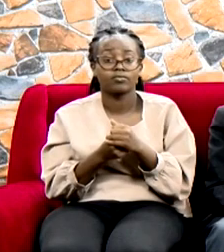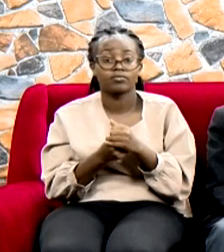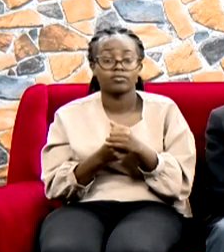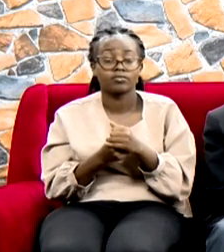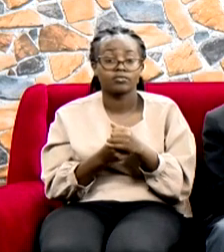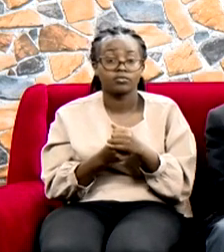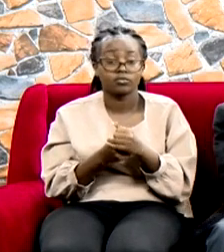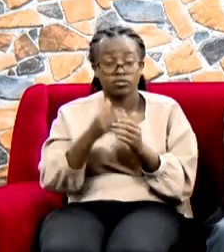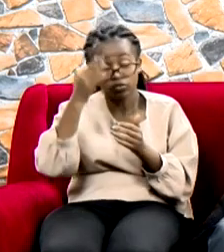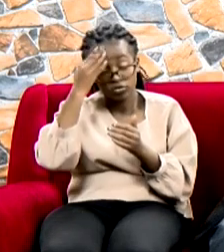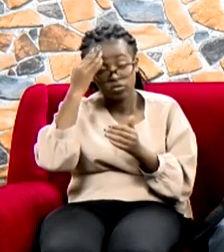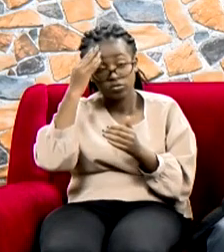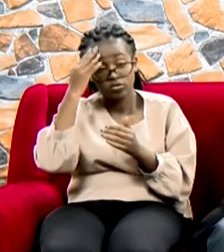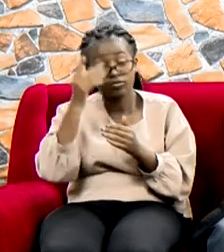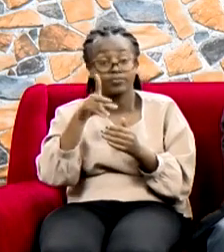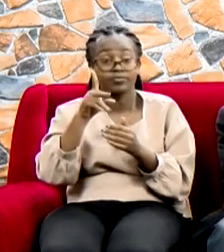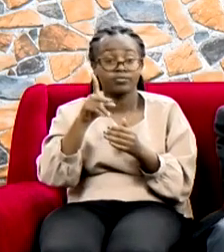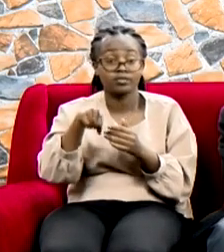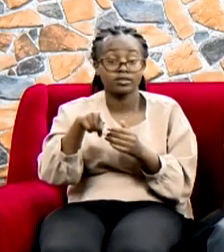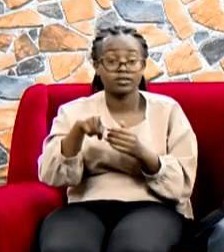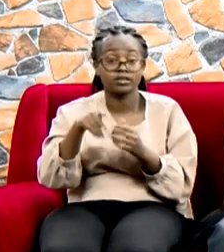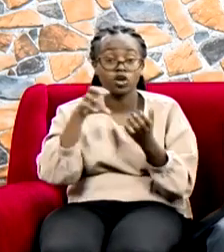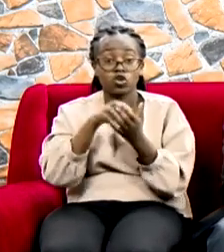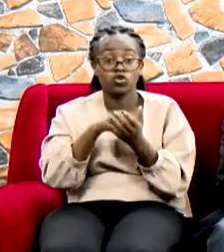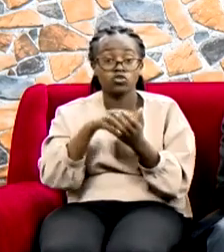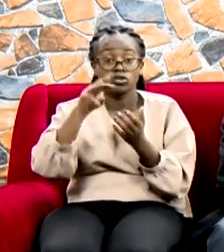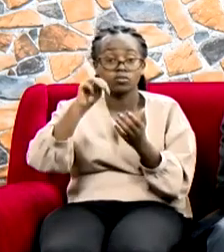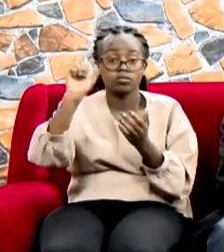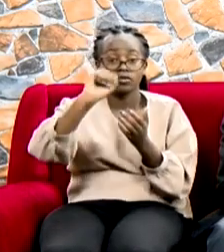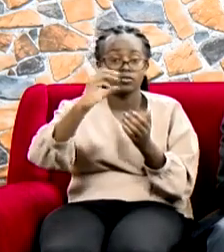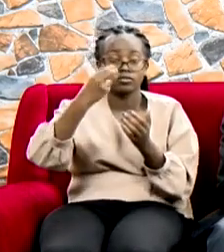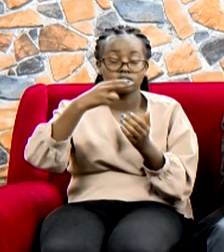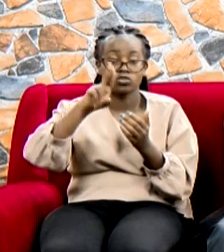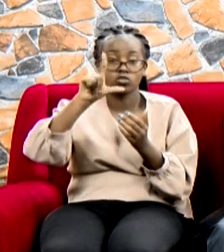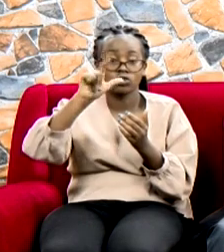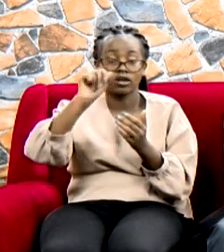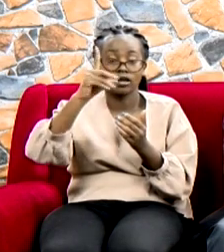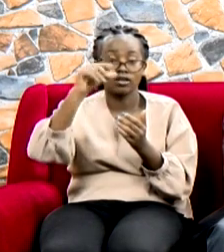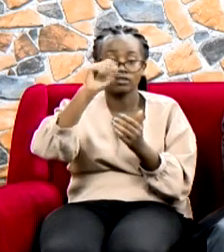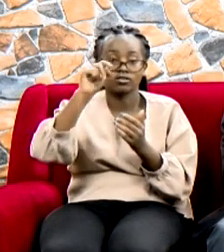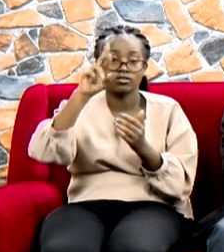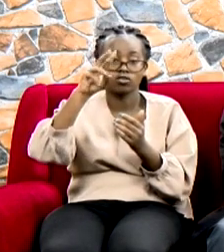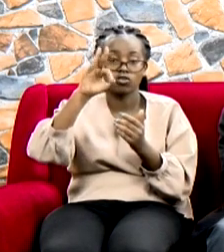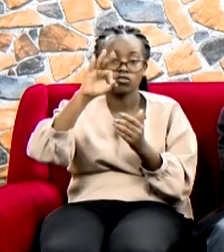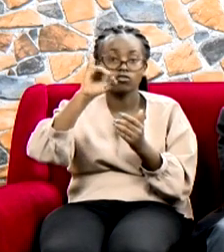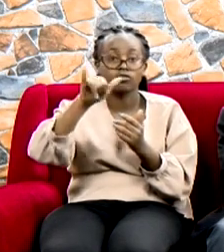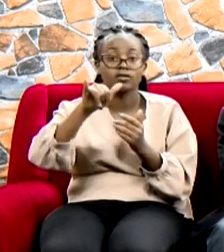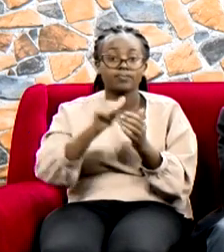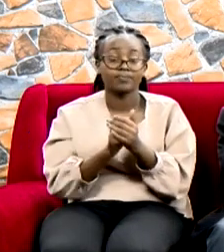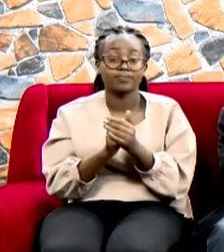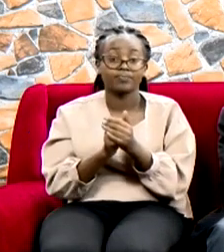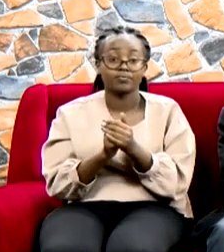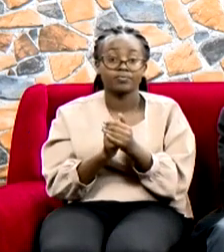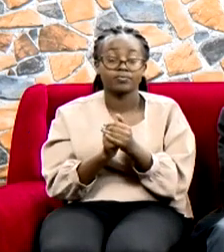like there's degeneration and there's a condition called muscular dystrophy. Okay. So what you're explaining to me almost sounds like